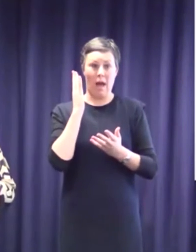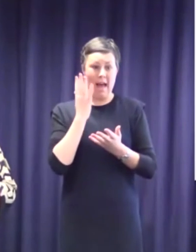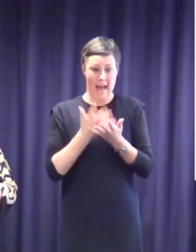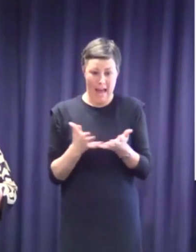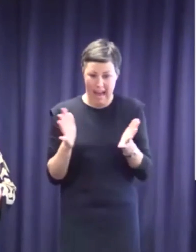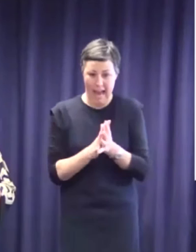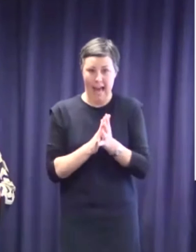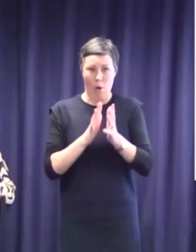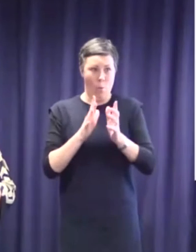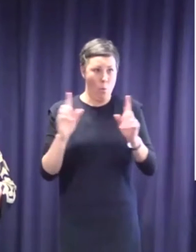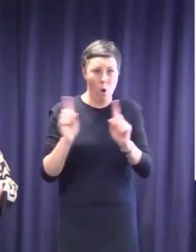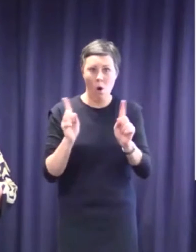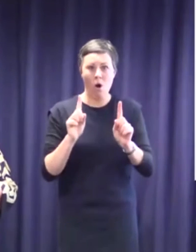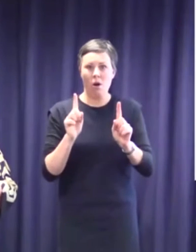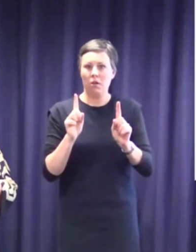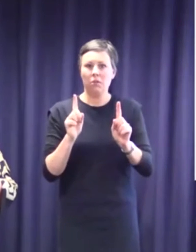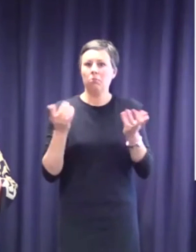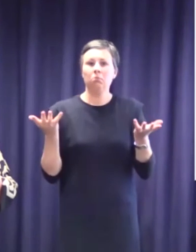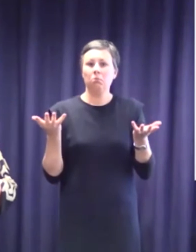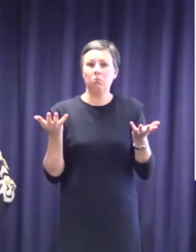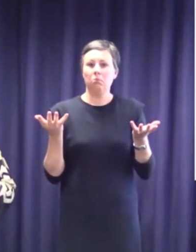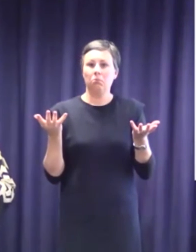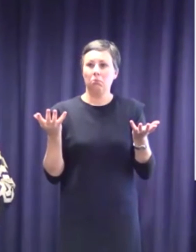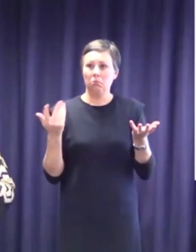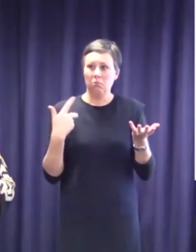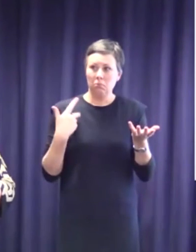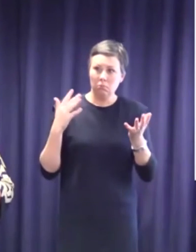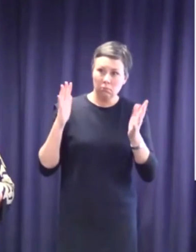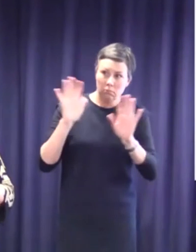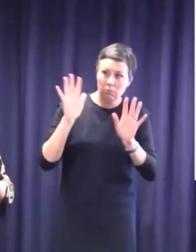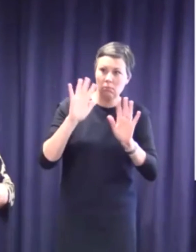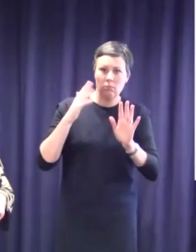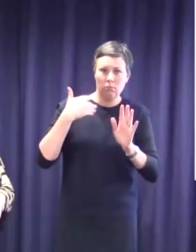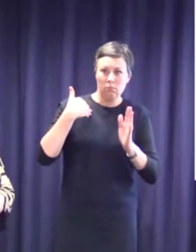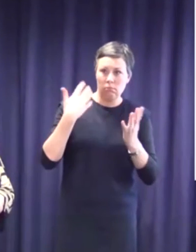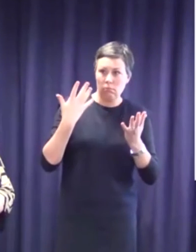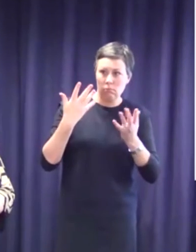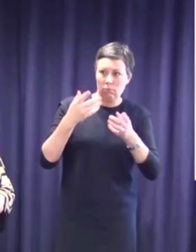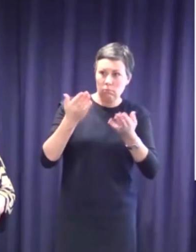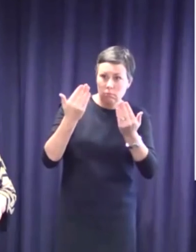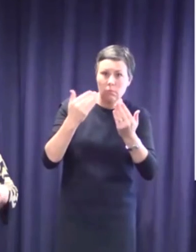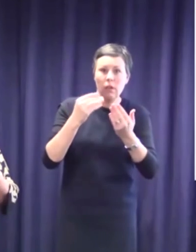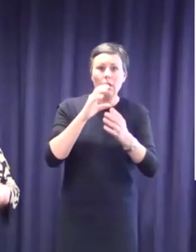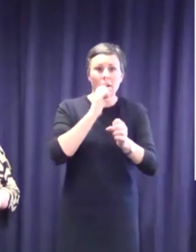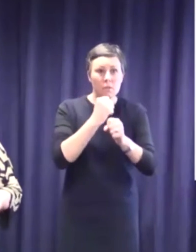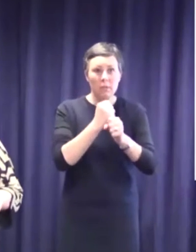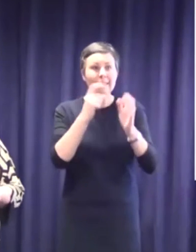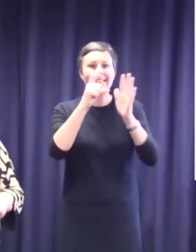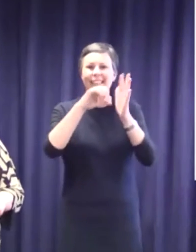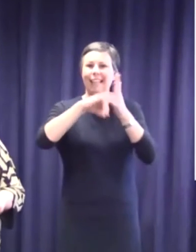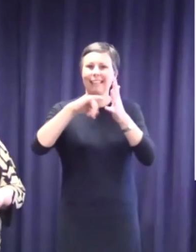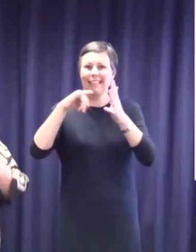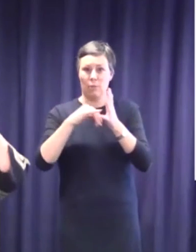detail of what that means for NABS has been very difficult to get clarity from the Department of Social Services, who